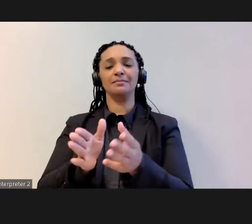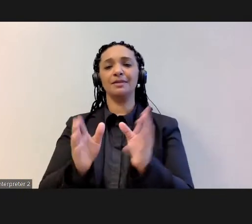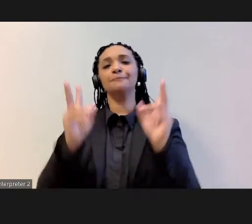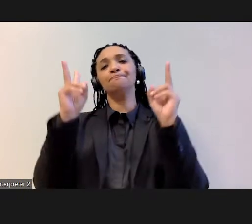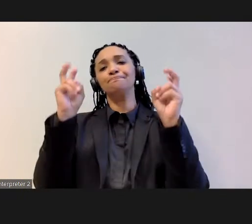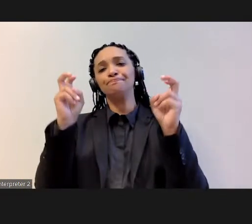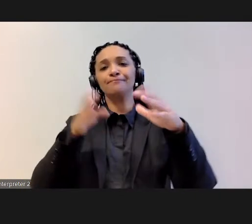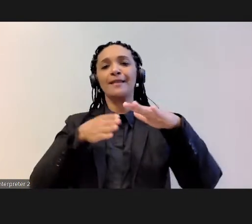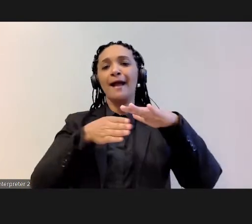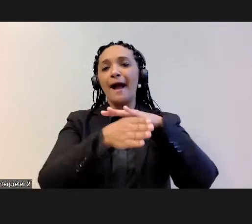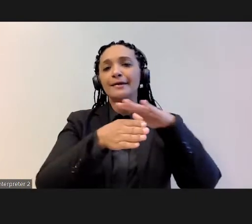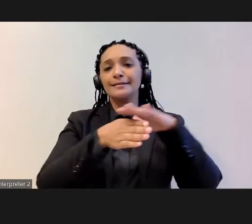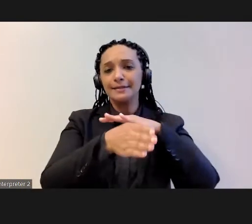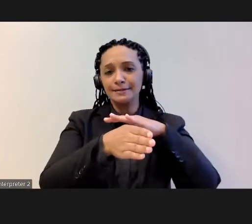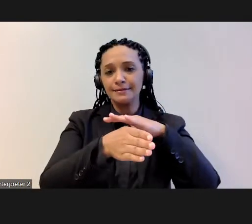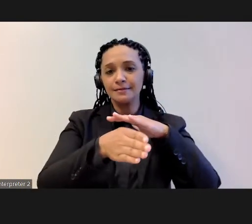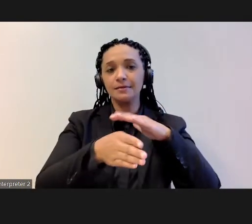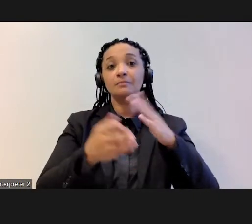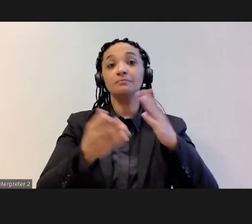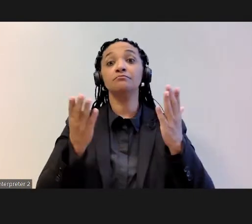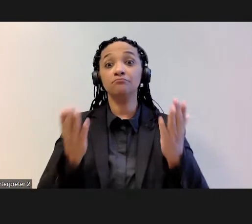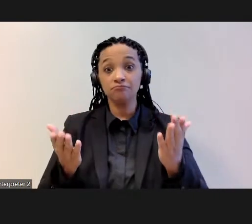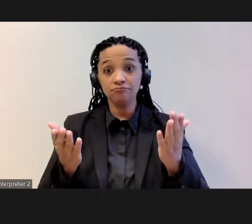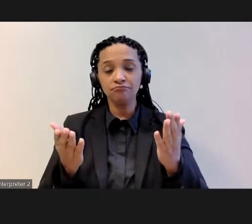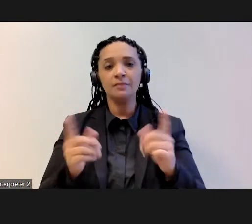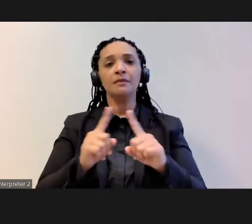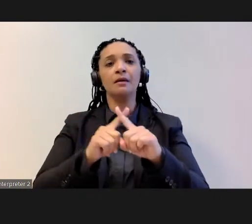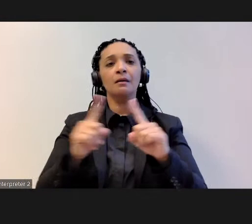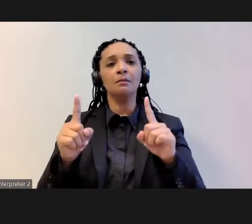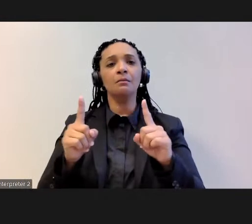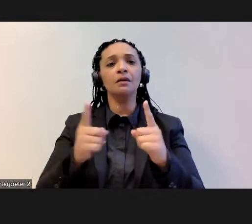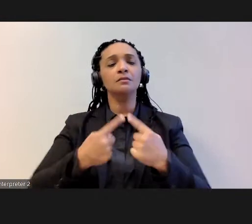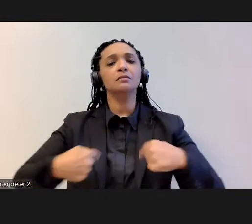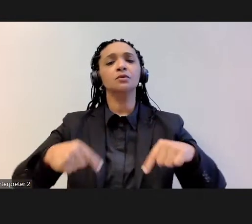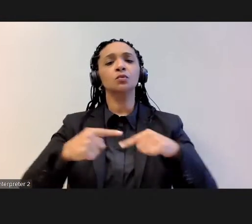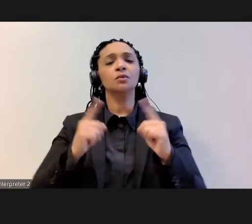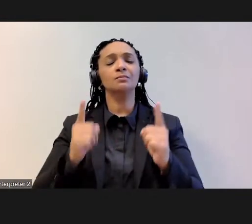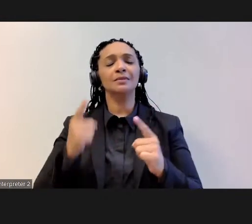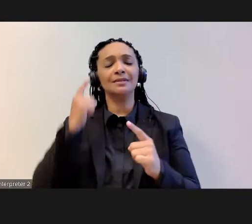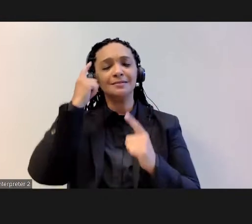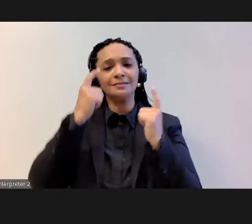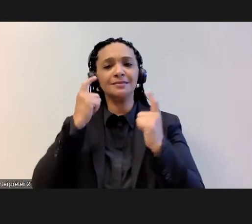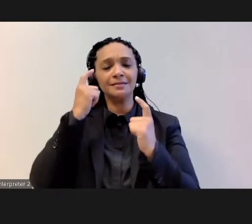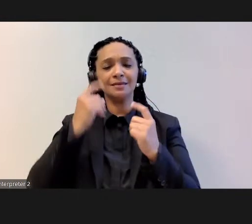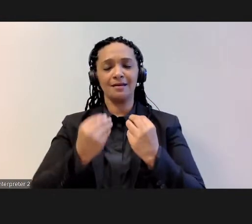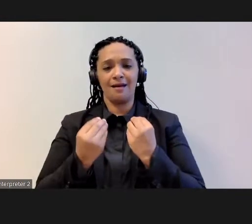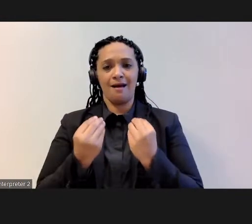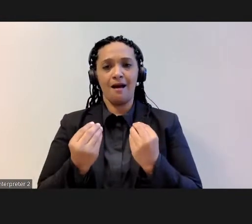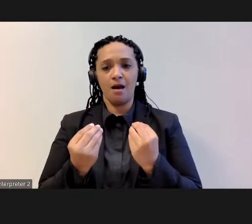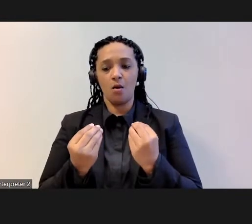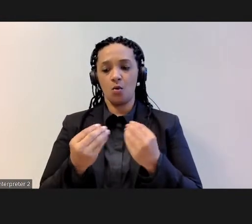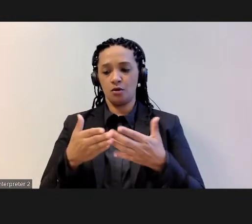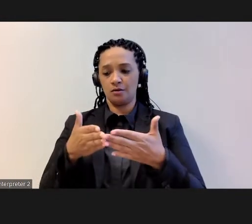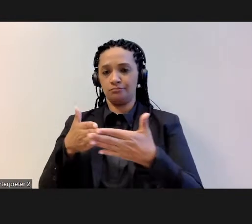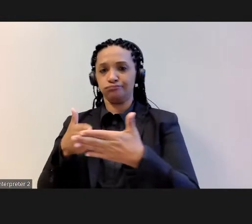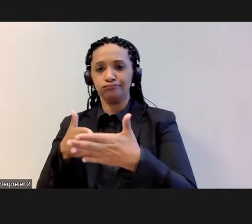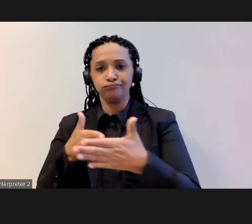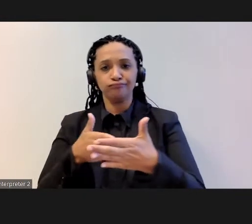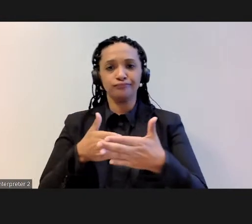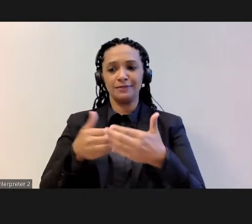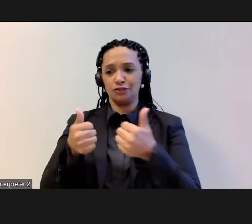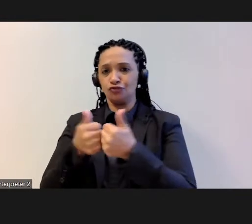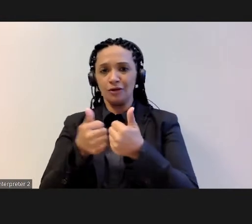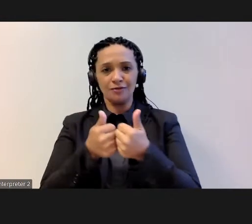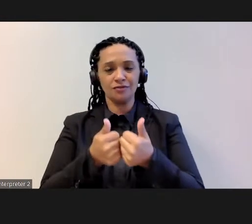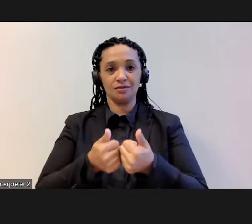having said that, what explains this situation is also resource challenges, the stability of